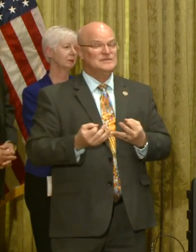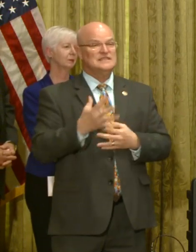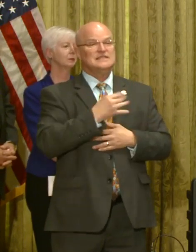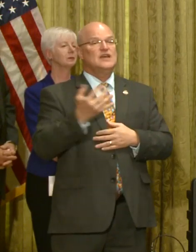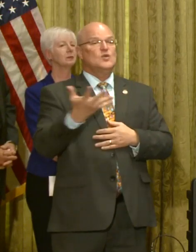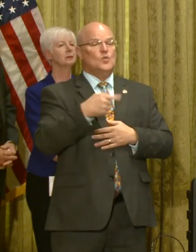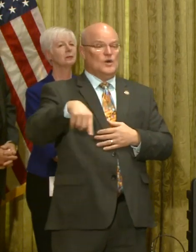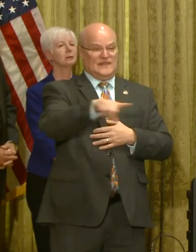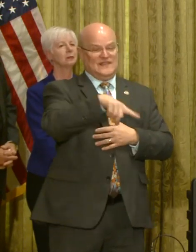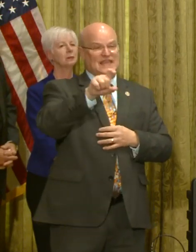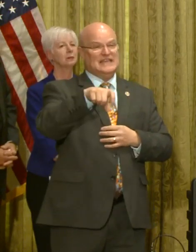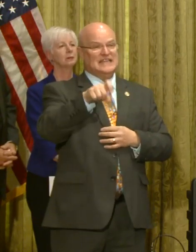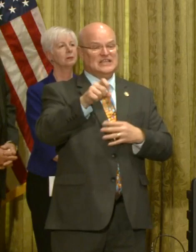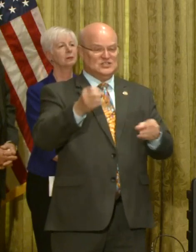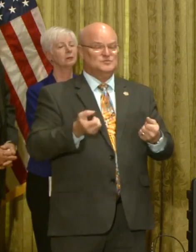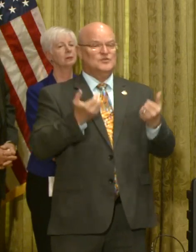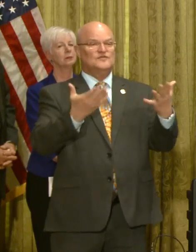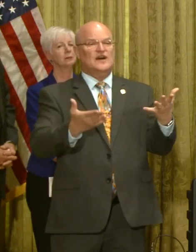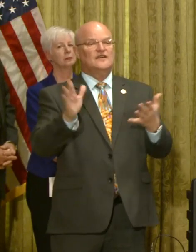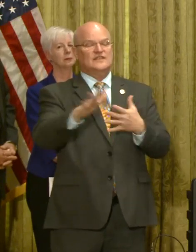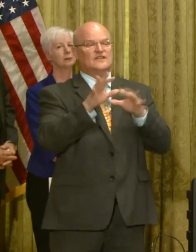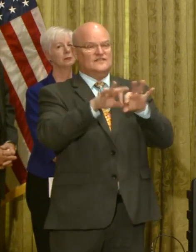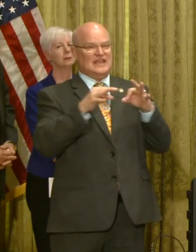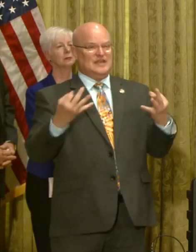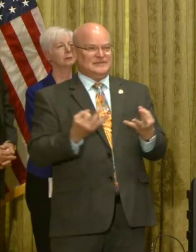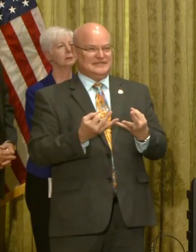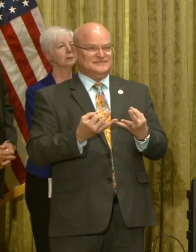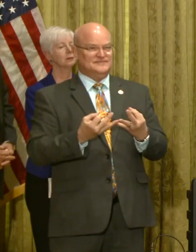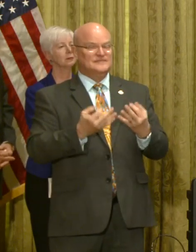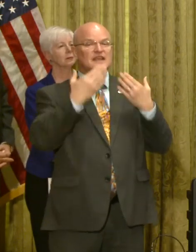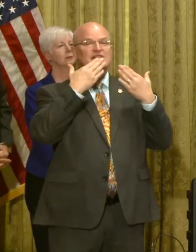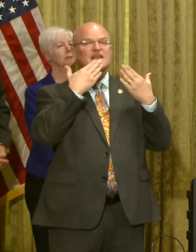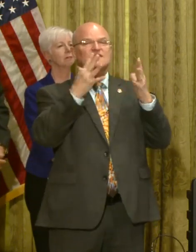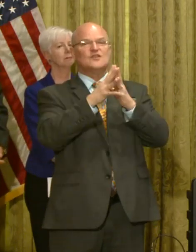and what they need to provide for their loved ones. Thank you very much.